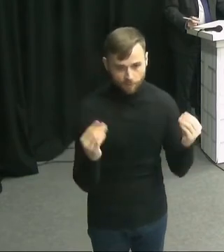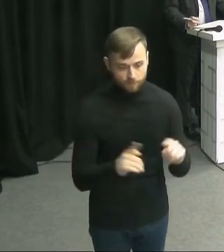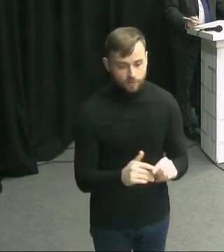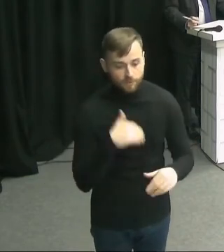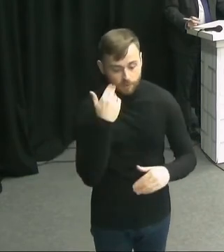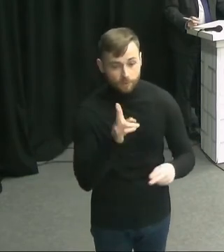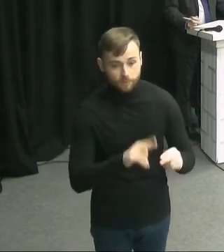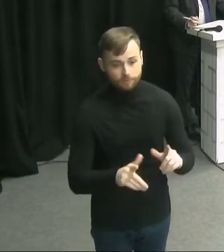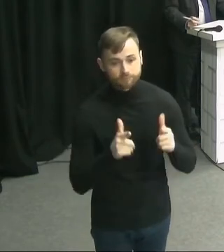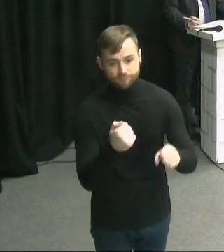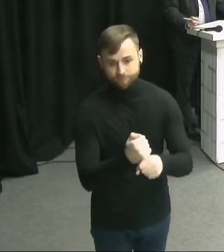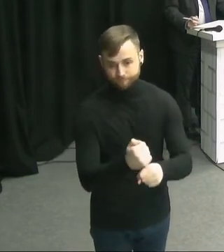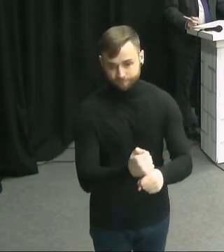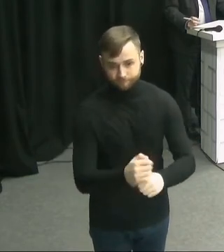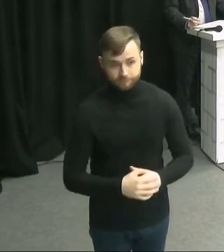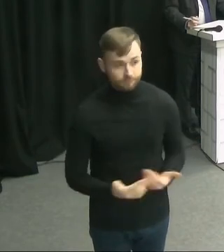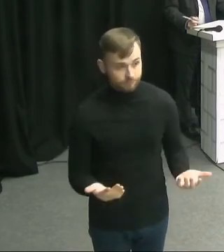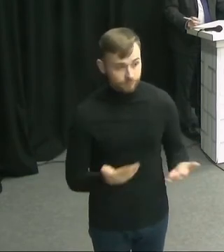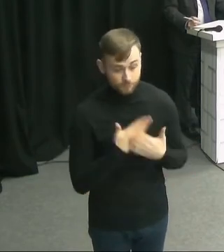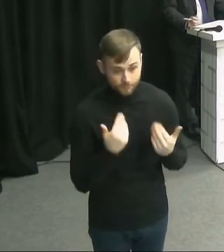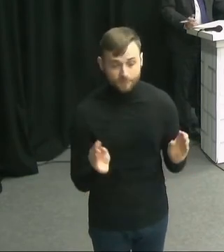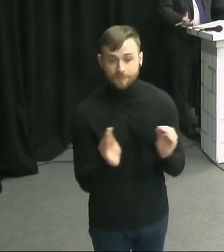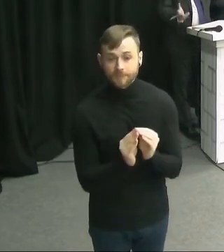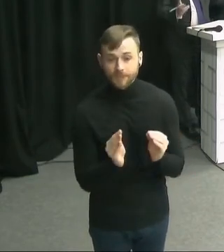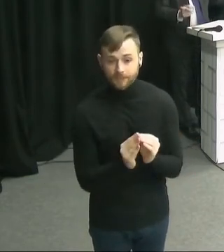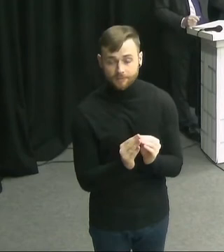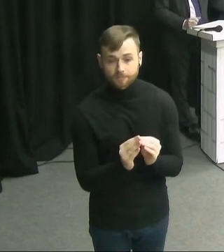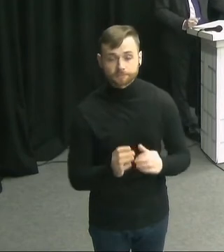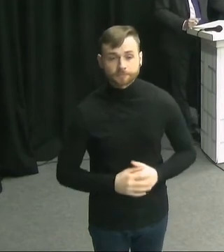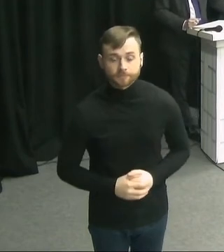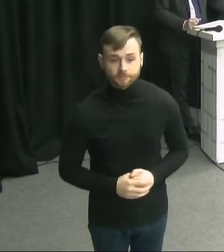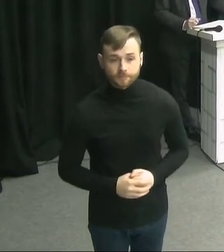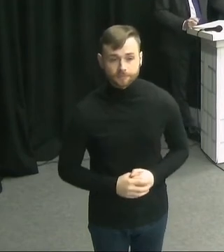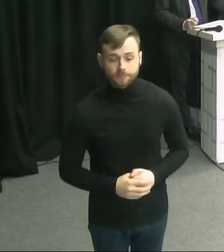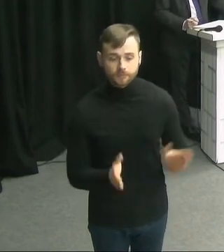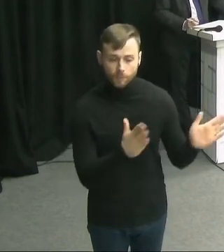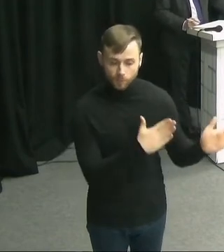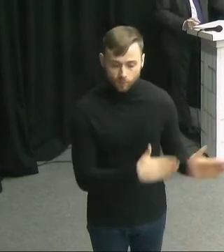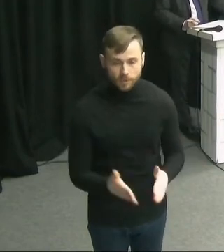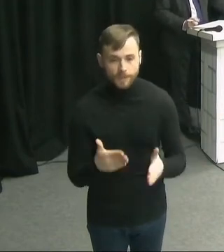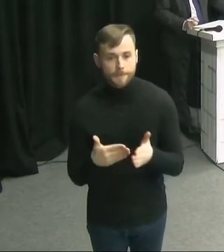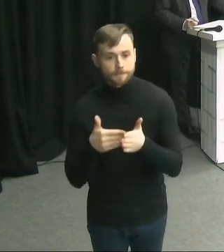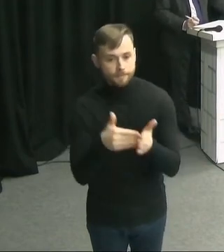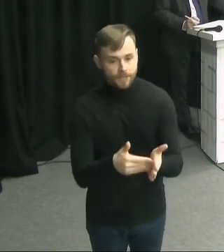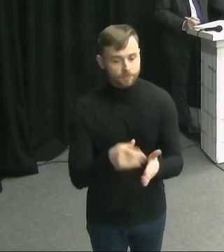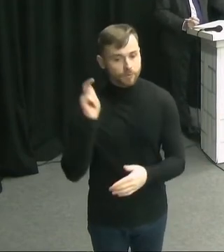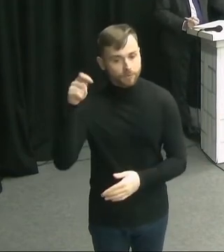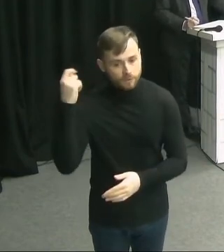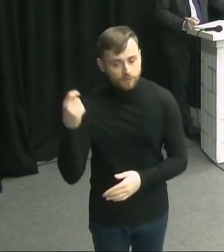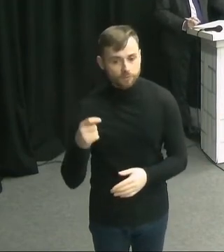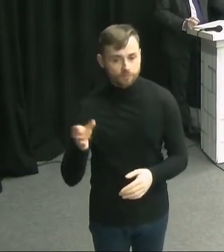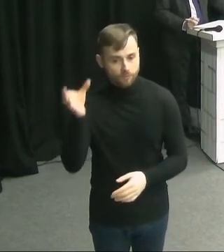Vilnius University. So I will ensure during my term that the Vilnius University becomes the most attractive place to study